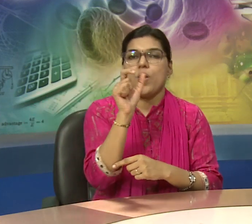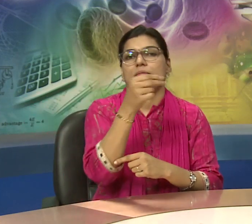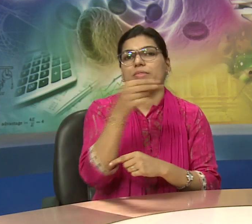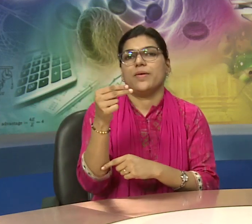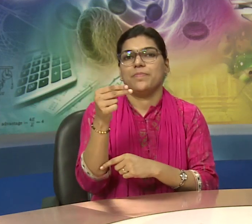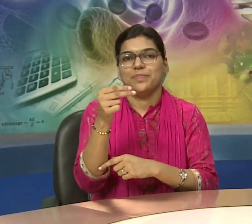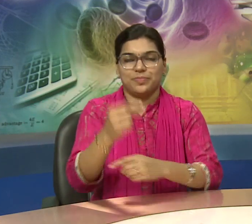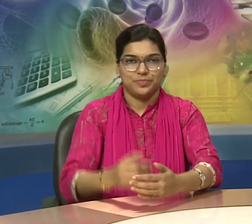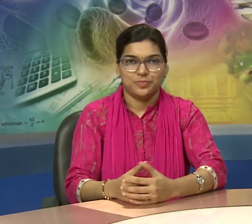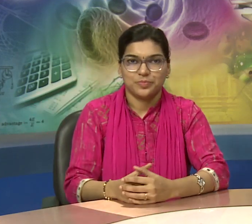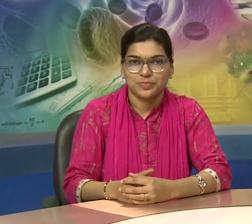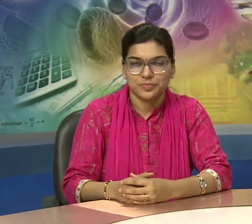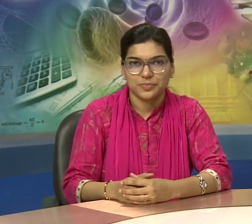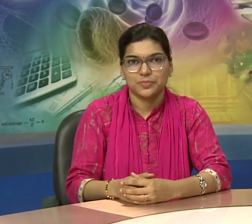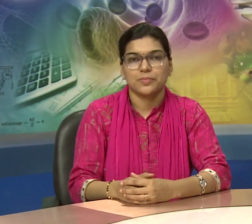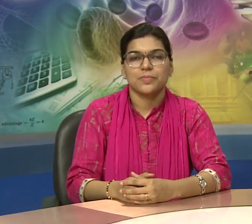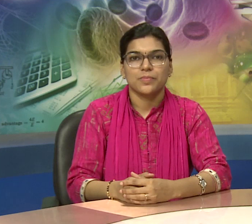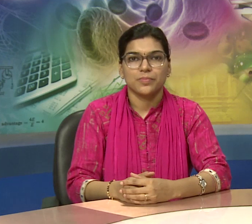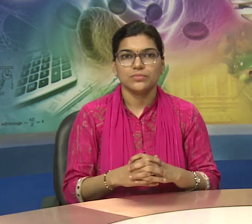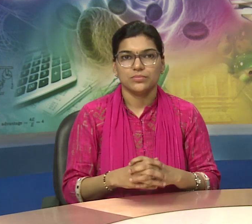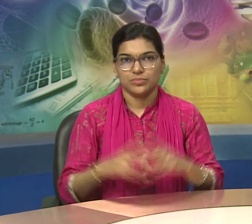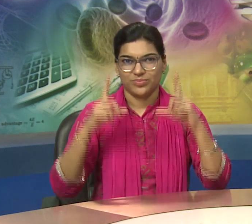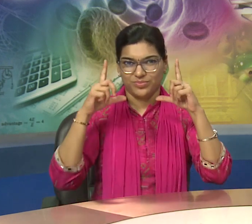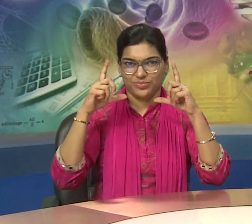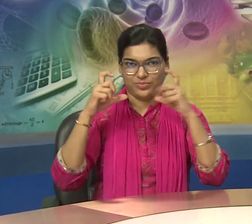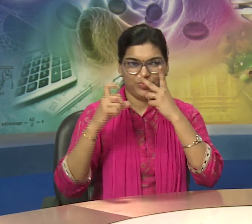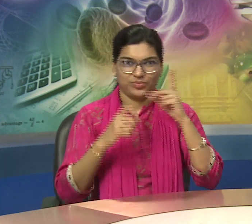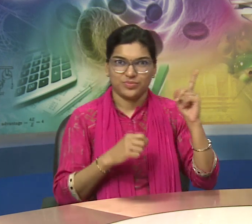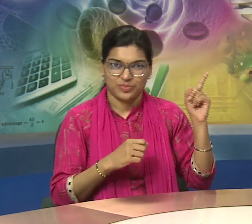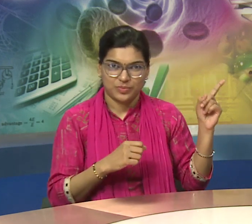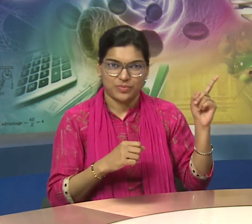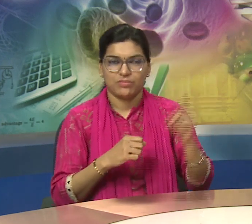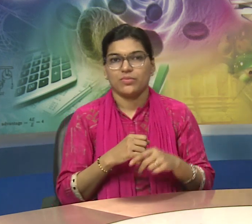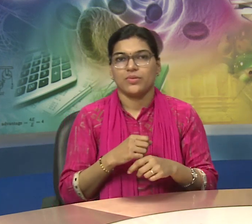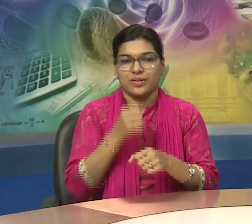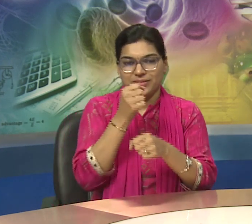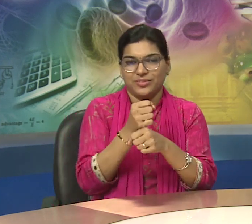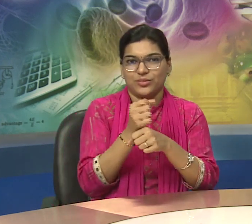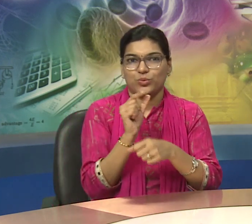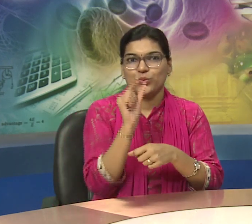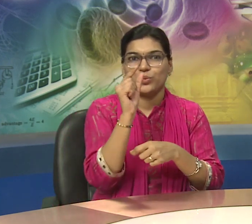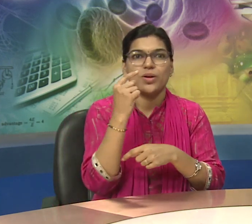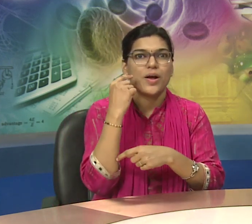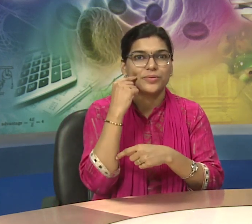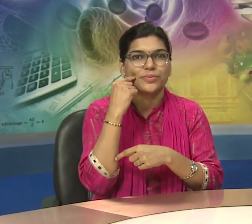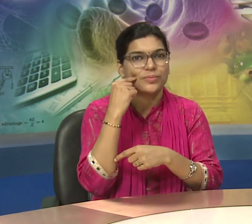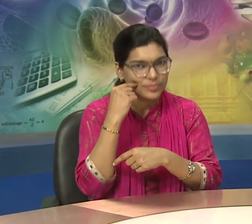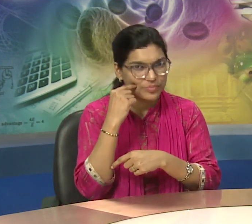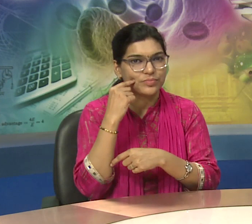used to be only black screens. Now, the image which you can see on screen says